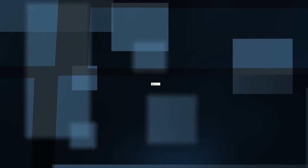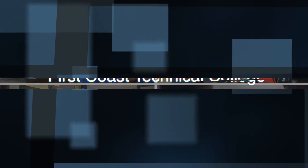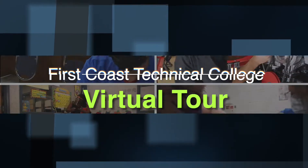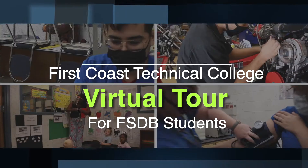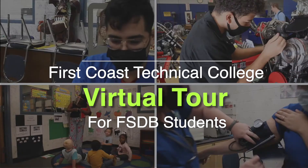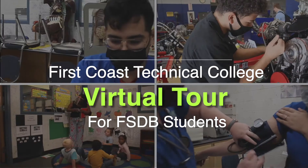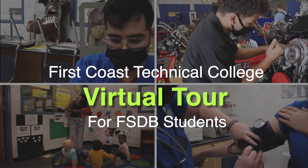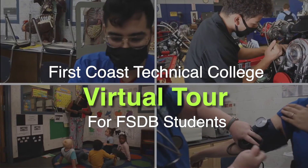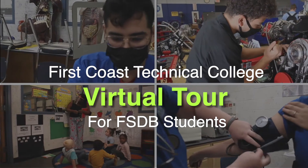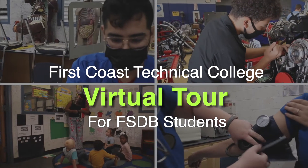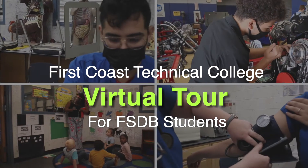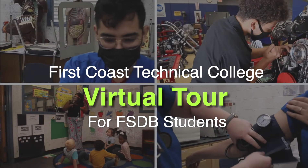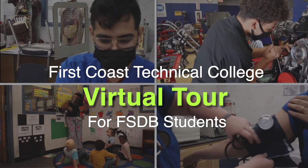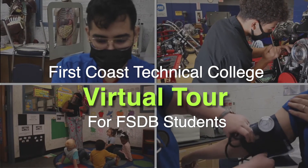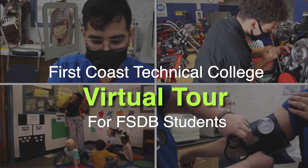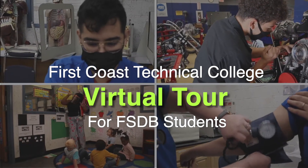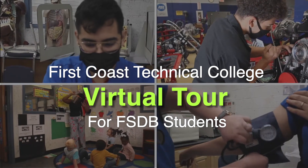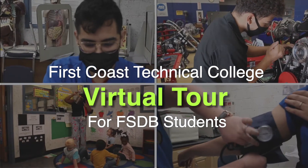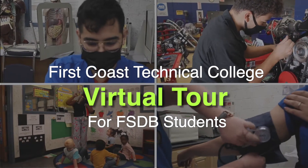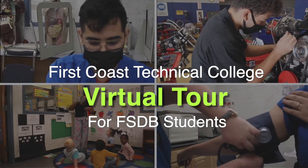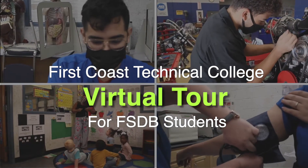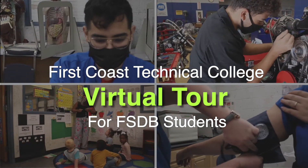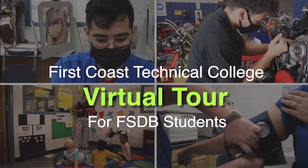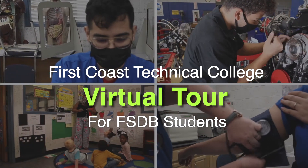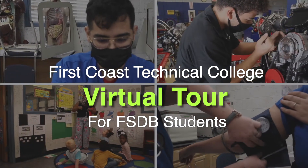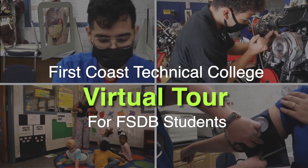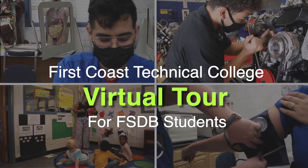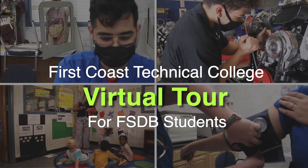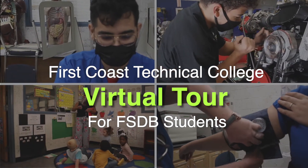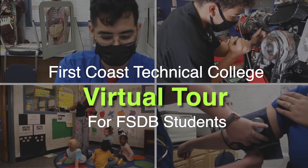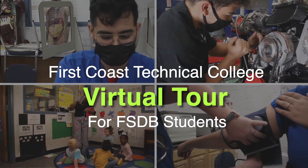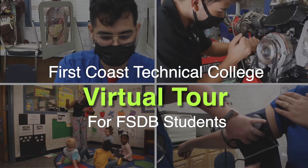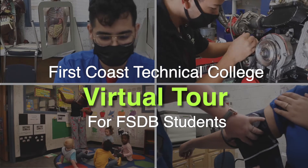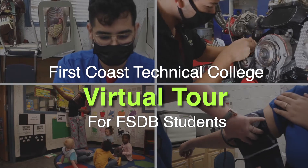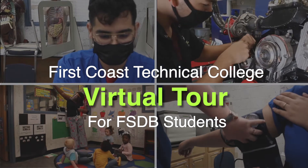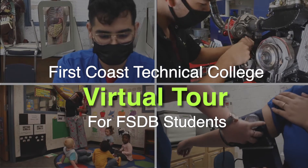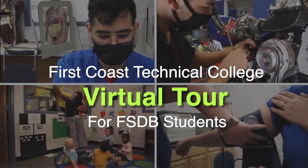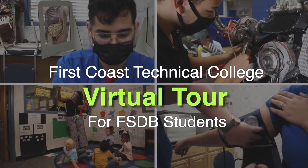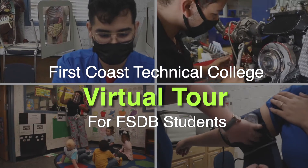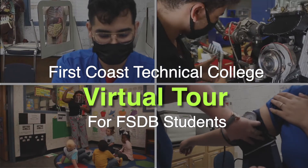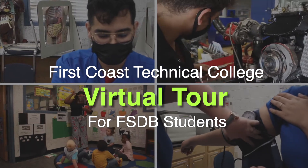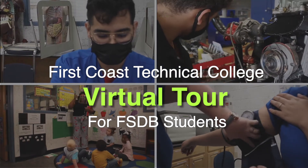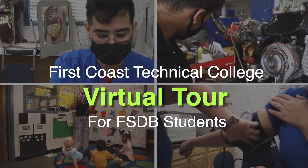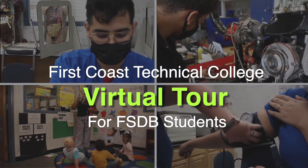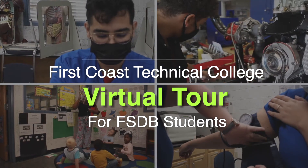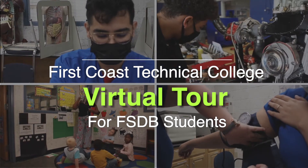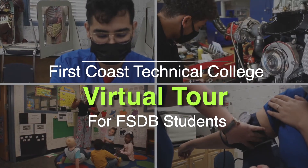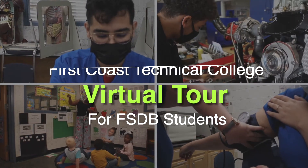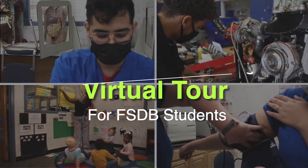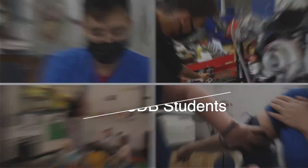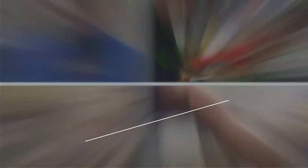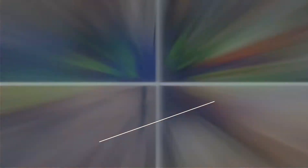childhood education. The text on the screen changes and reads First Coast Technical College Virtual Tour for FSDB